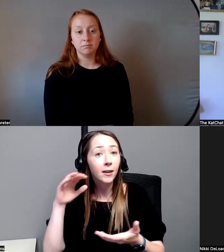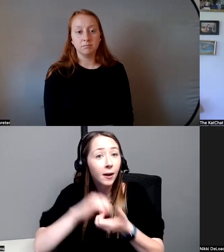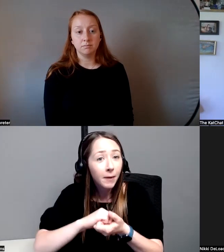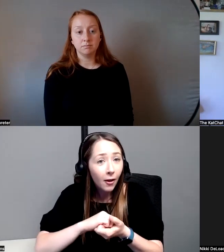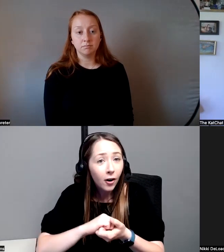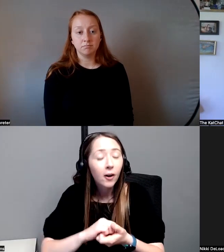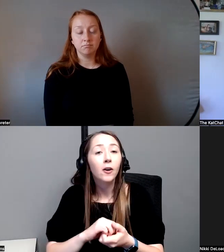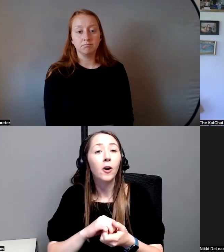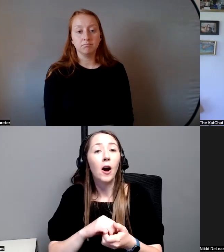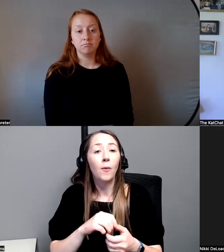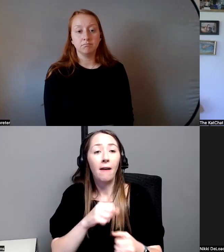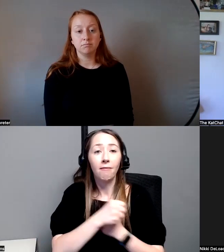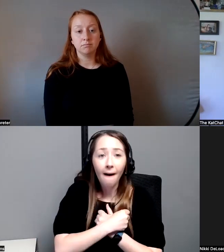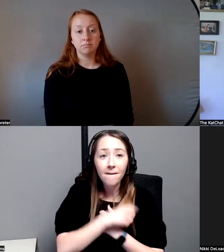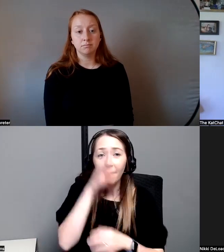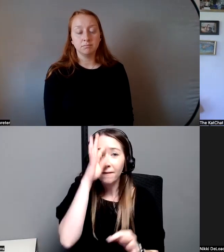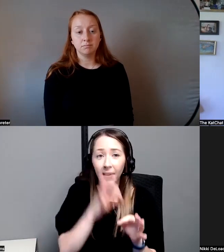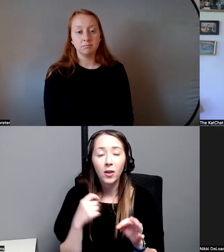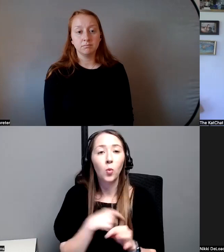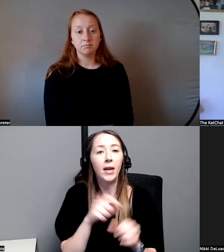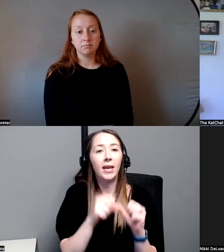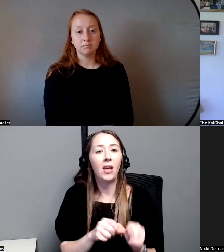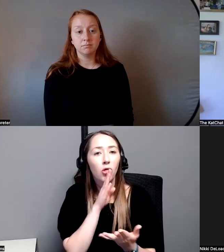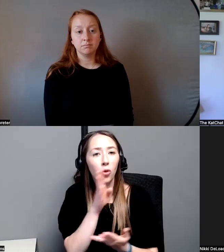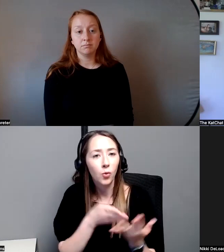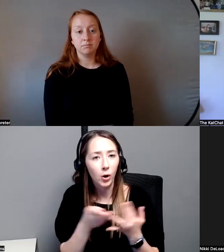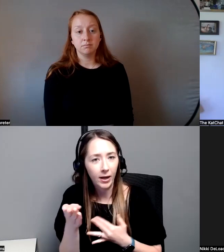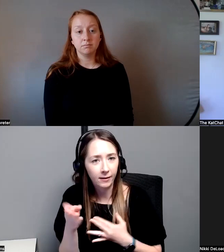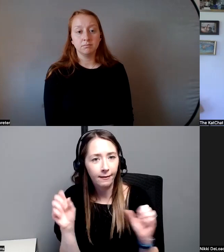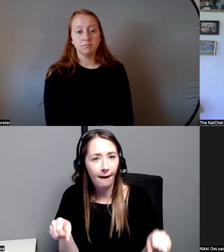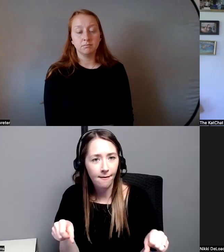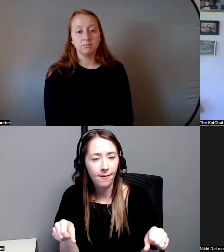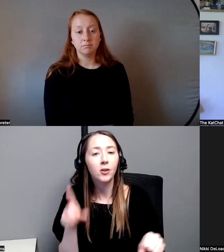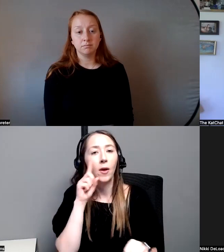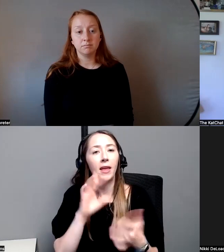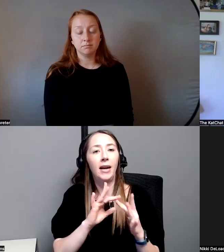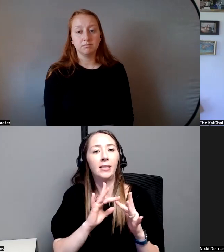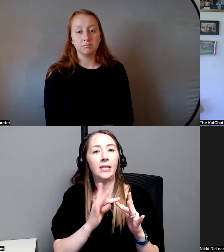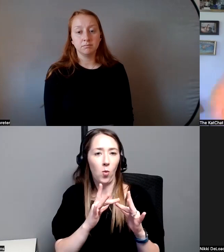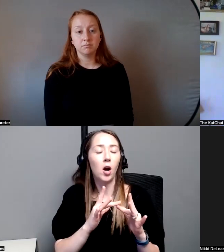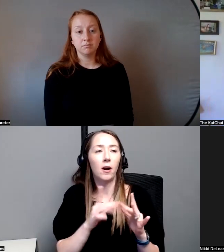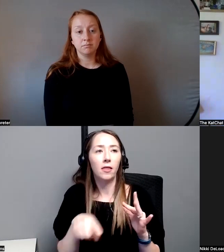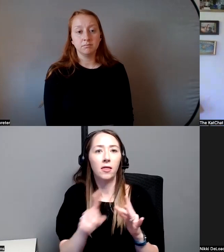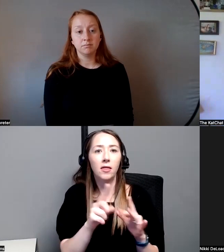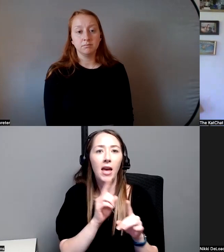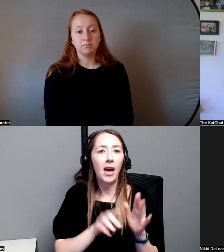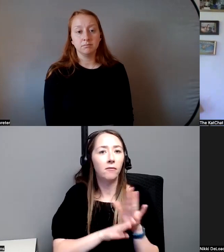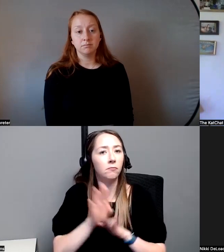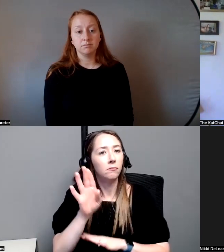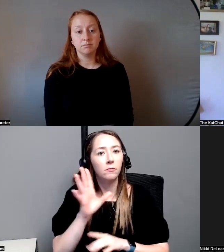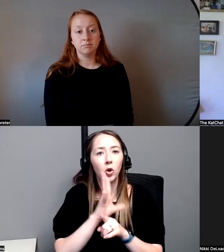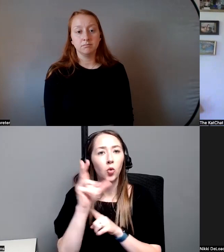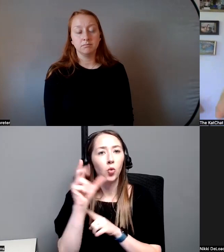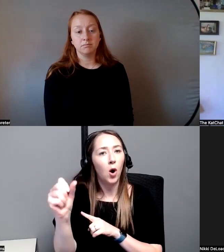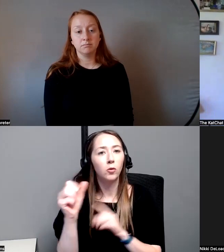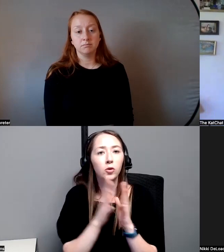faith, we can get through it. And so I really think as a network, they've grown so much. And I give so much of that